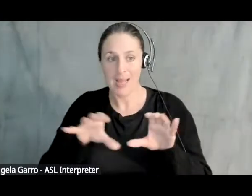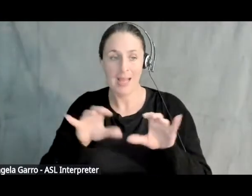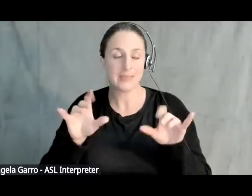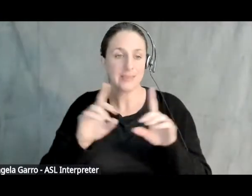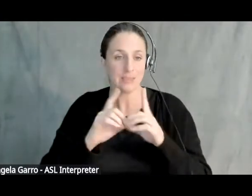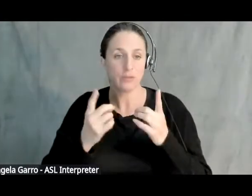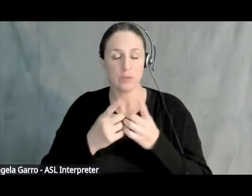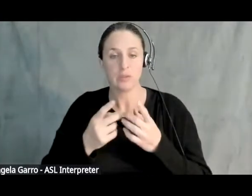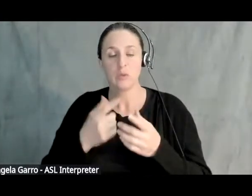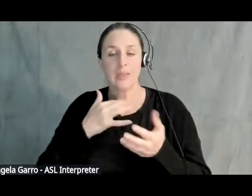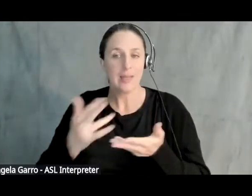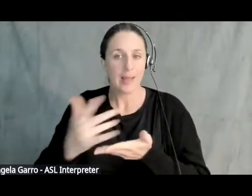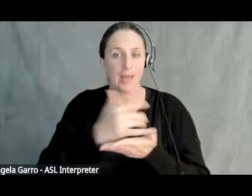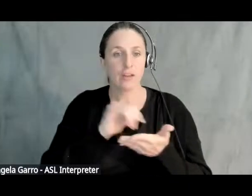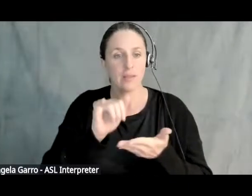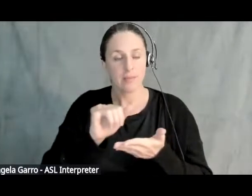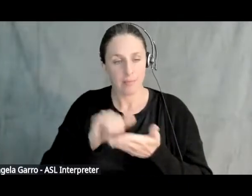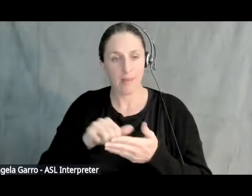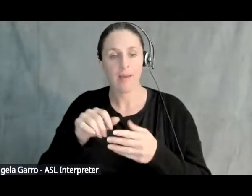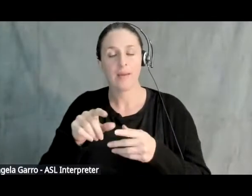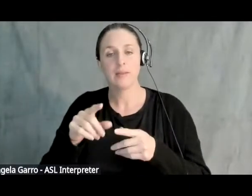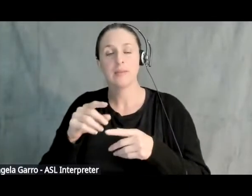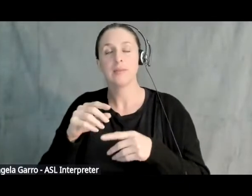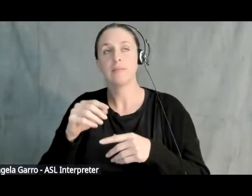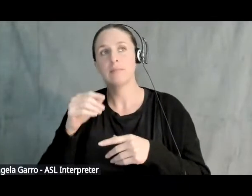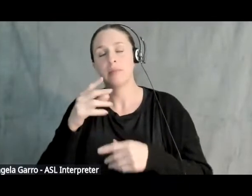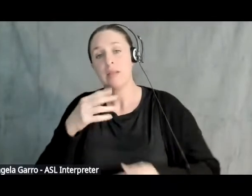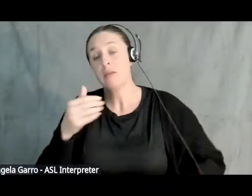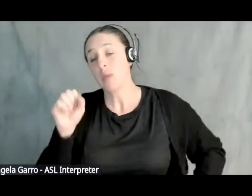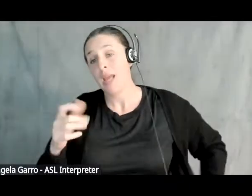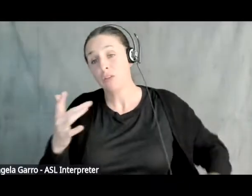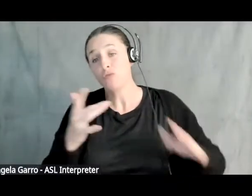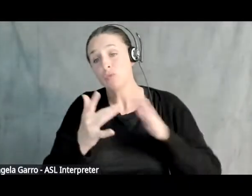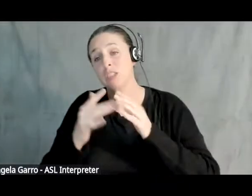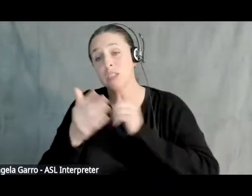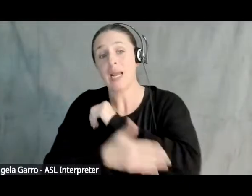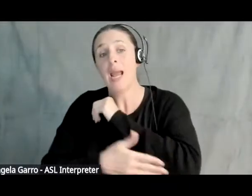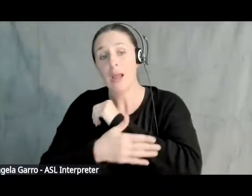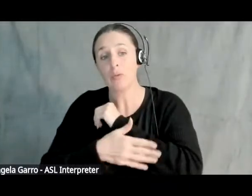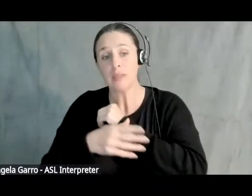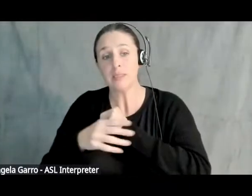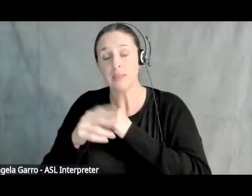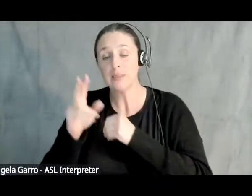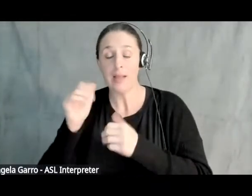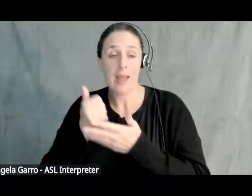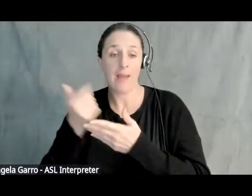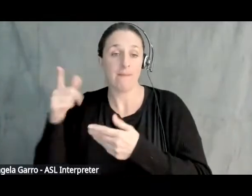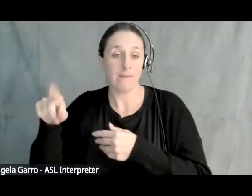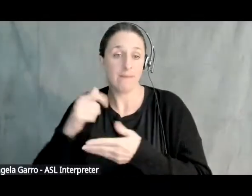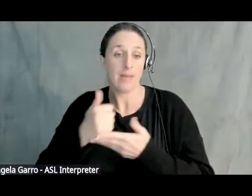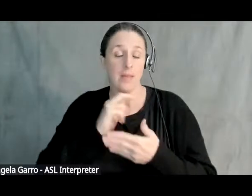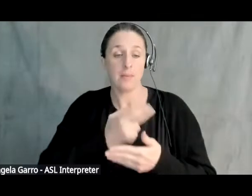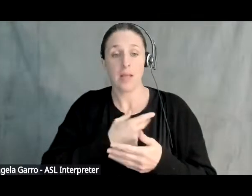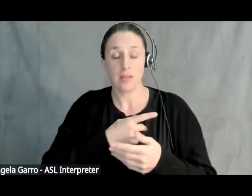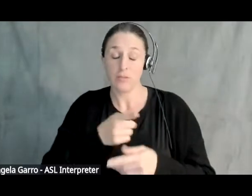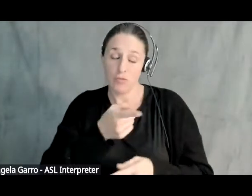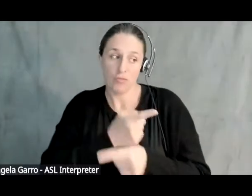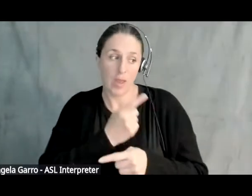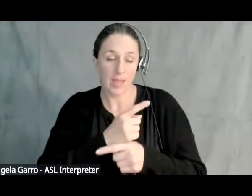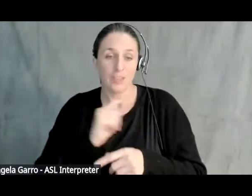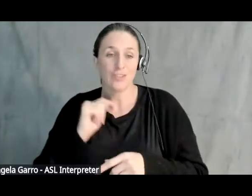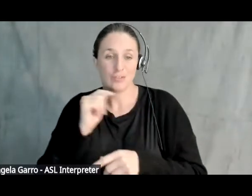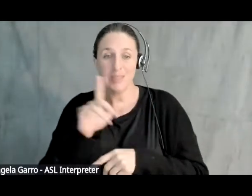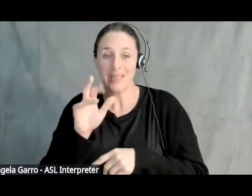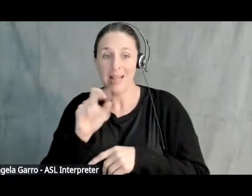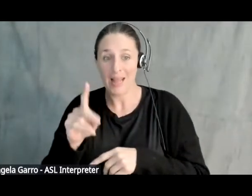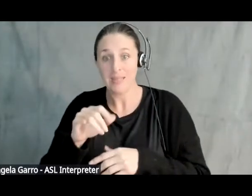I think we could reach out to the county and have them help us. I think it's a really good question because you're right. And Trustee Land, was